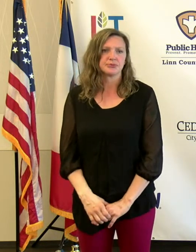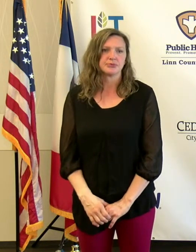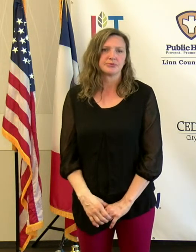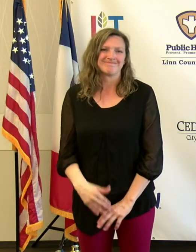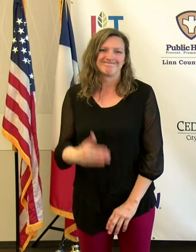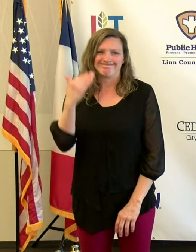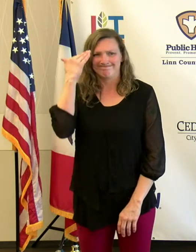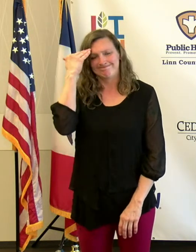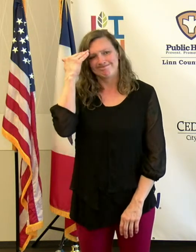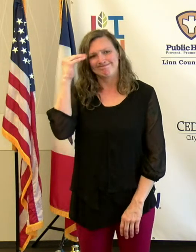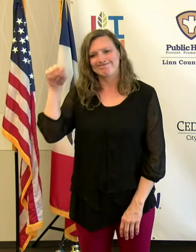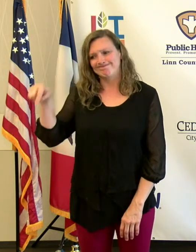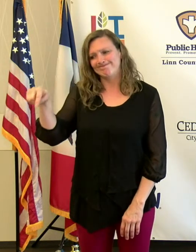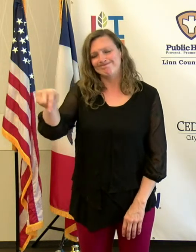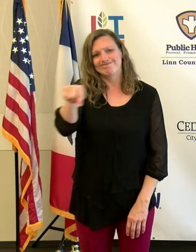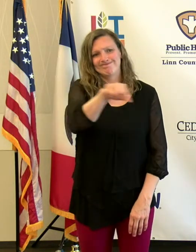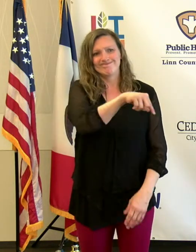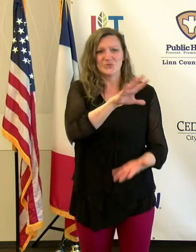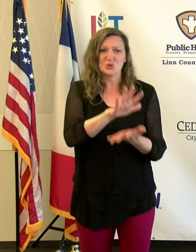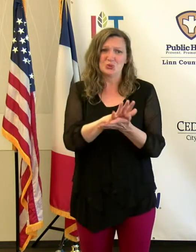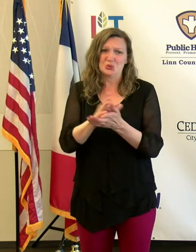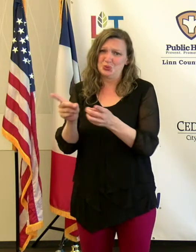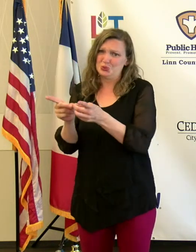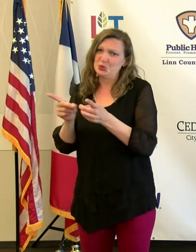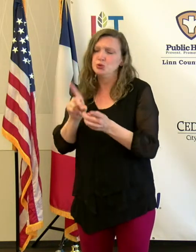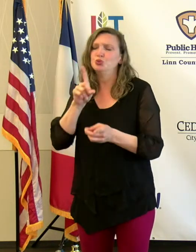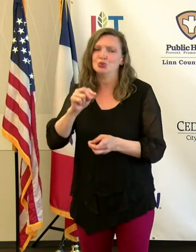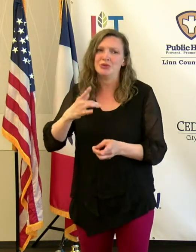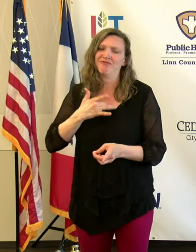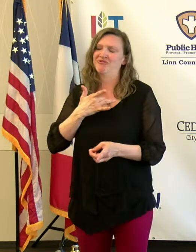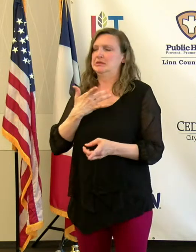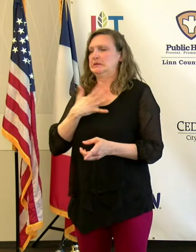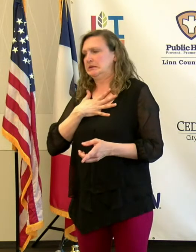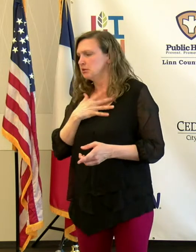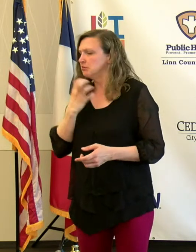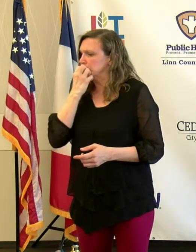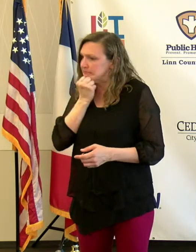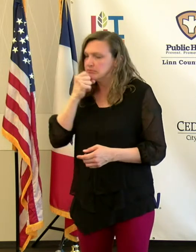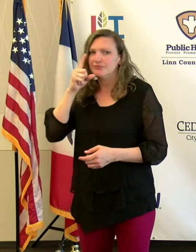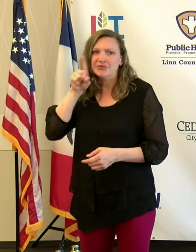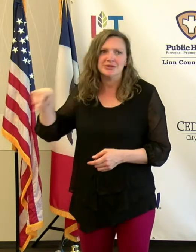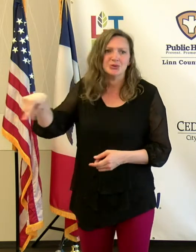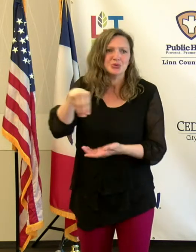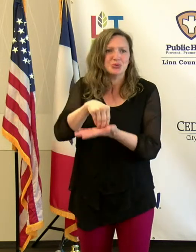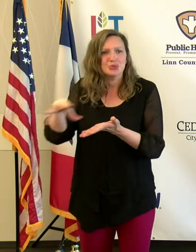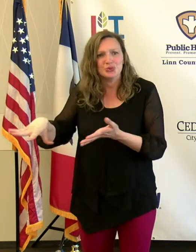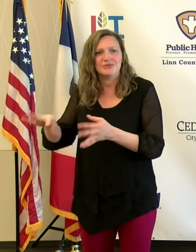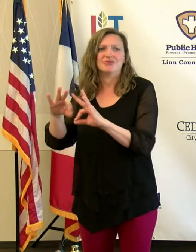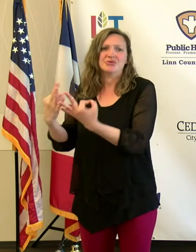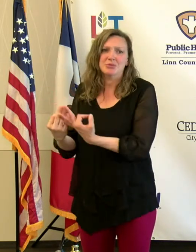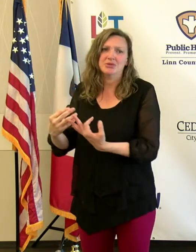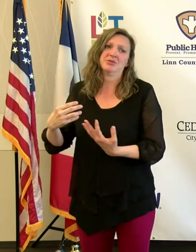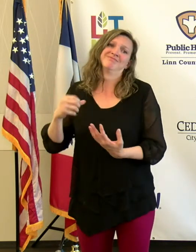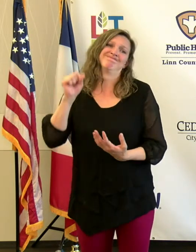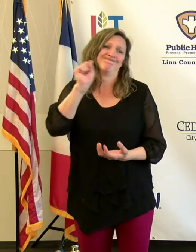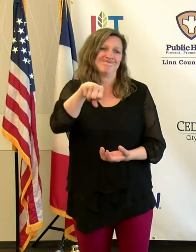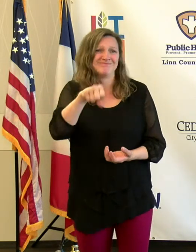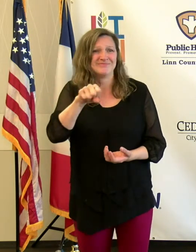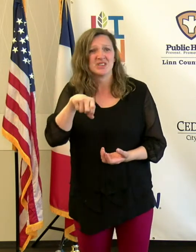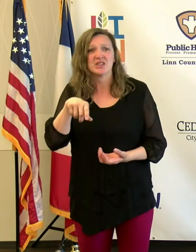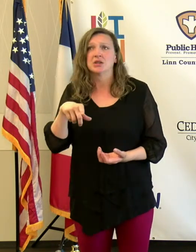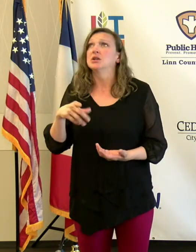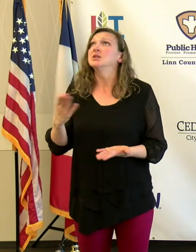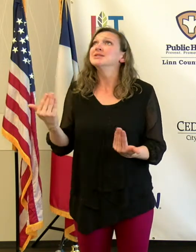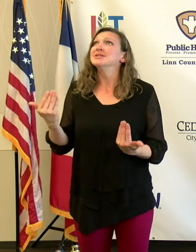places for our students, our parents, our staff, and our community, and we look forward to that time when reopening our school doors